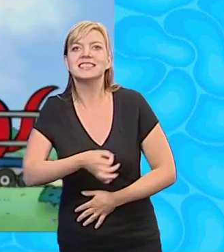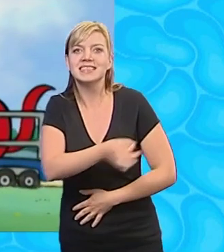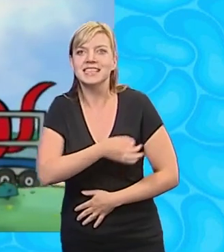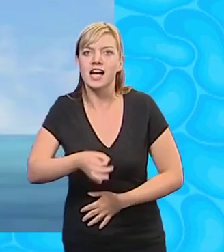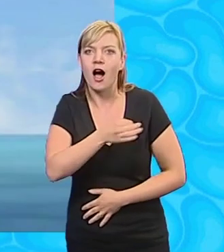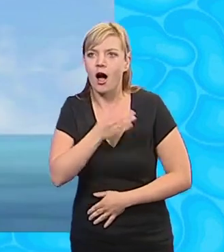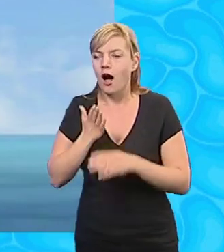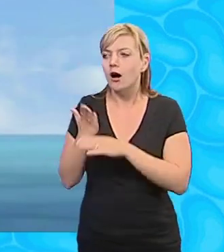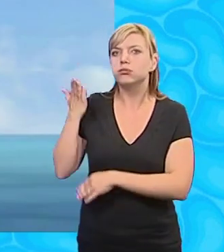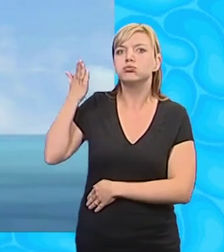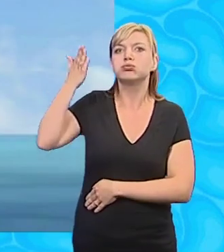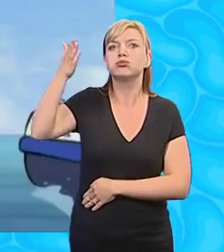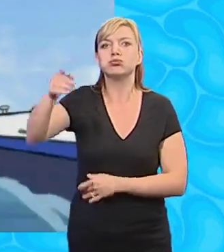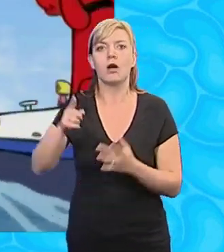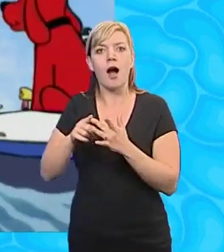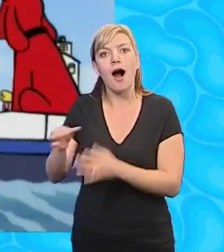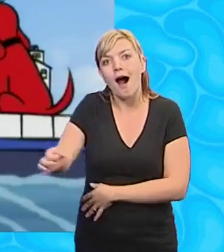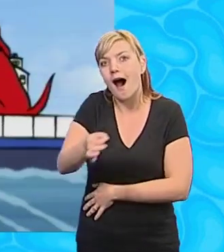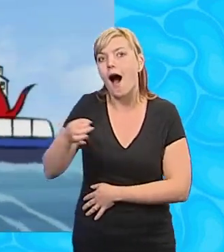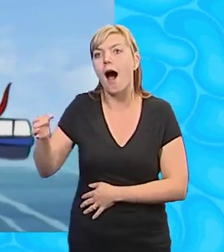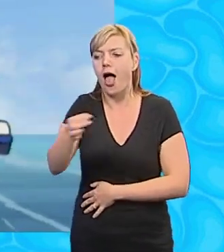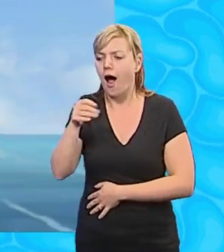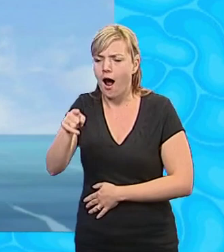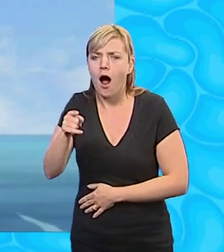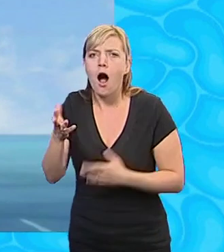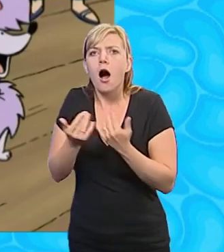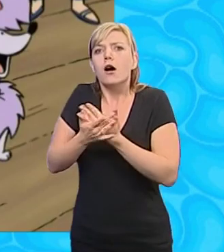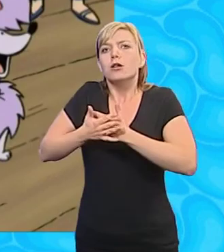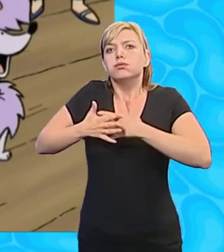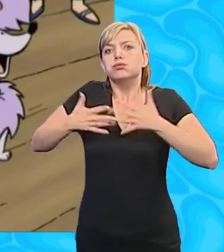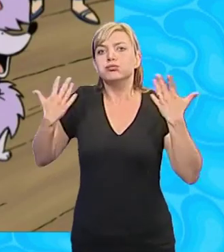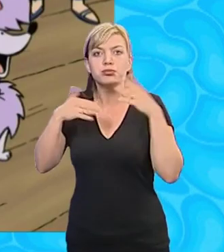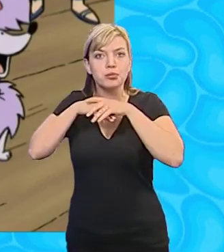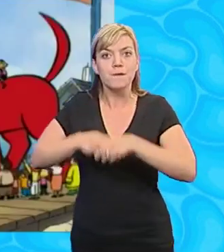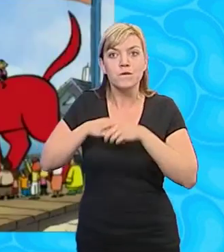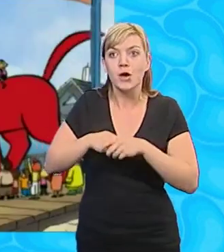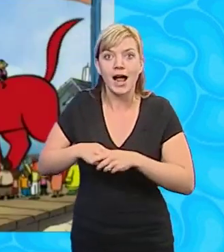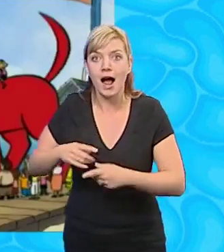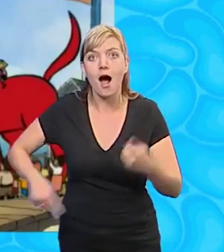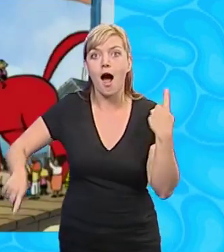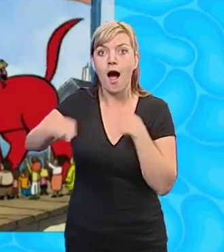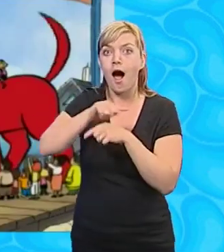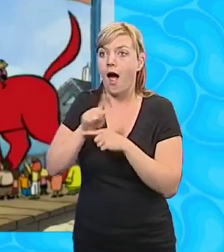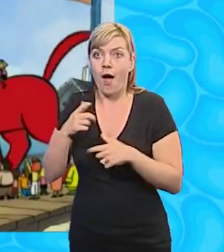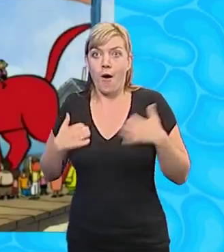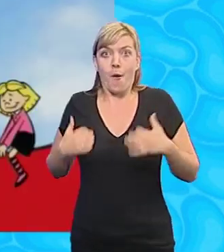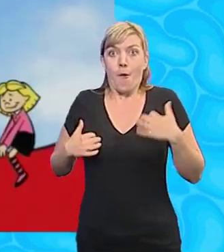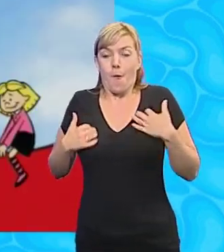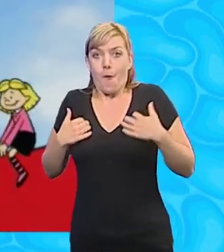city. They moved to Birdwell Island. Many new friends there to greet Clifford and